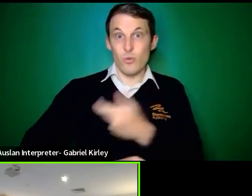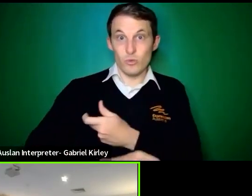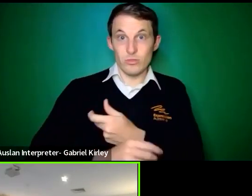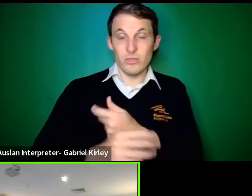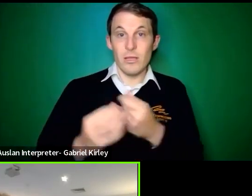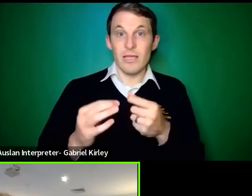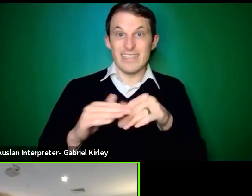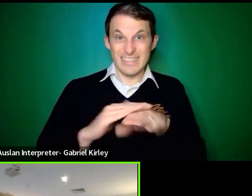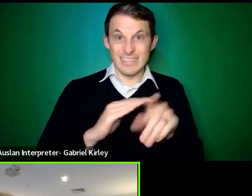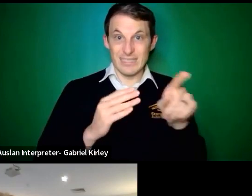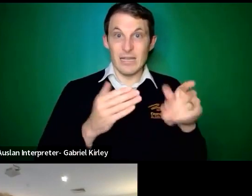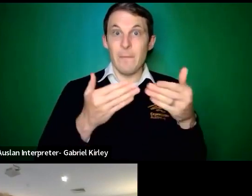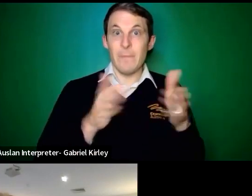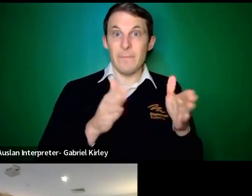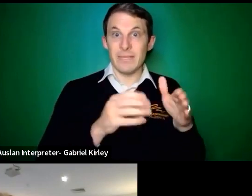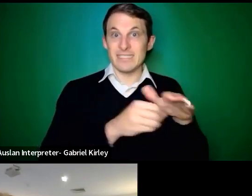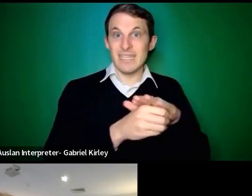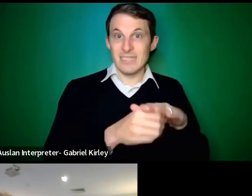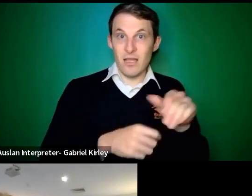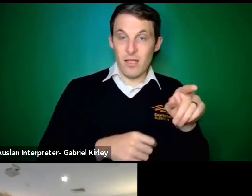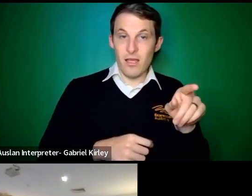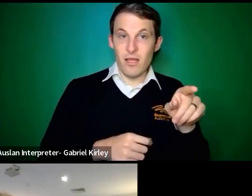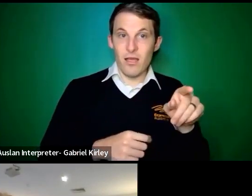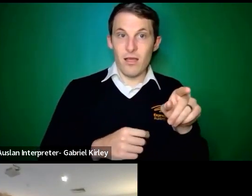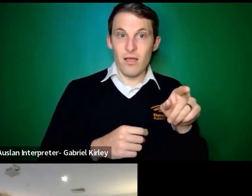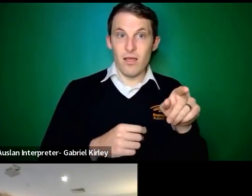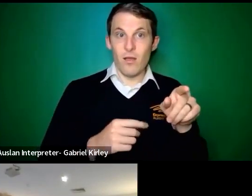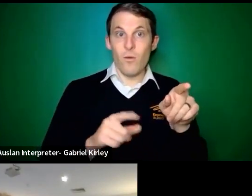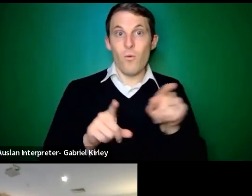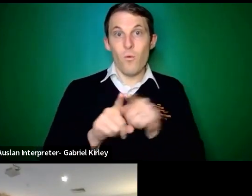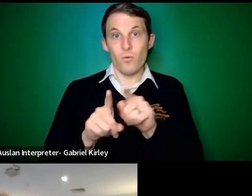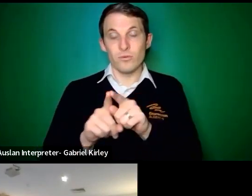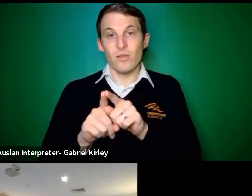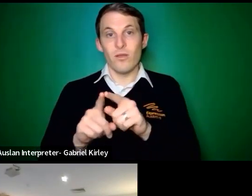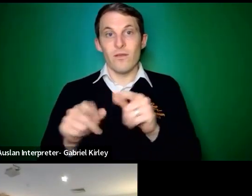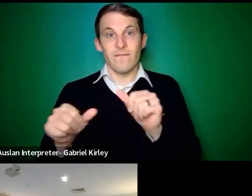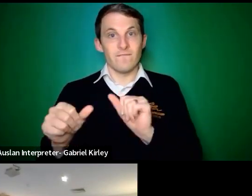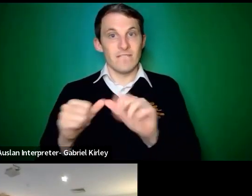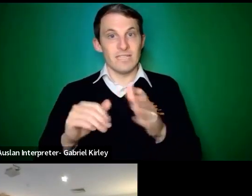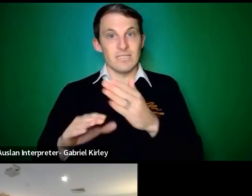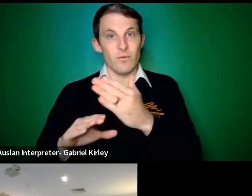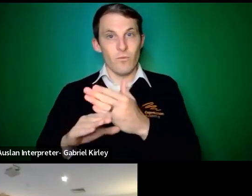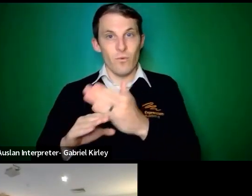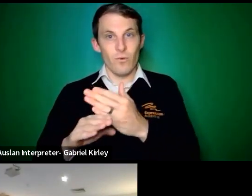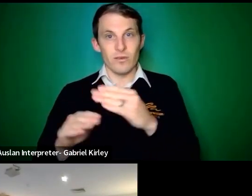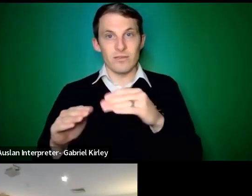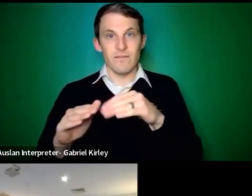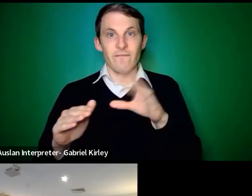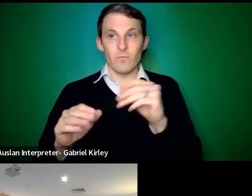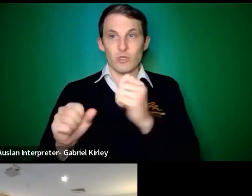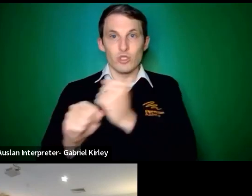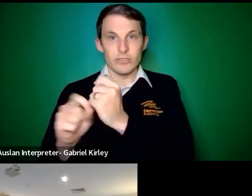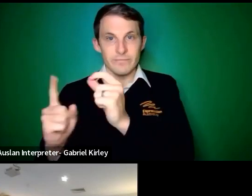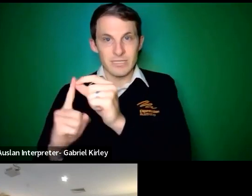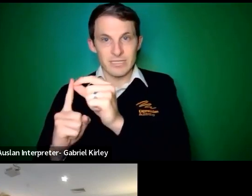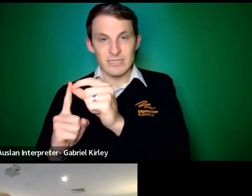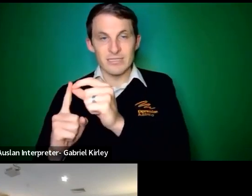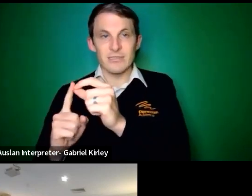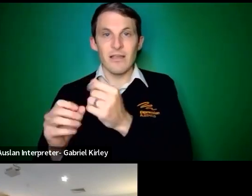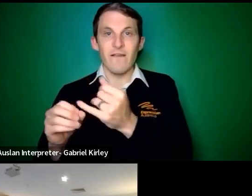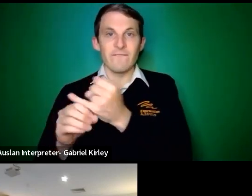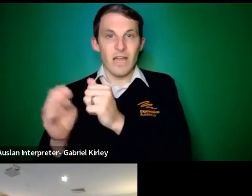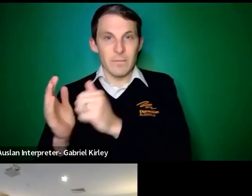public sector. And for the most part, that's been matched also by the fantastic work by general practitioners and